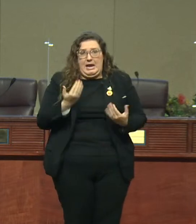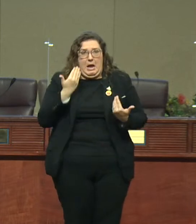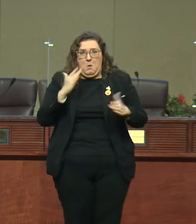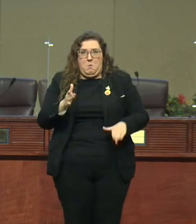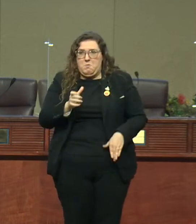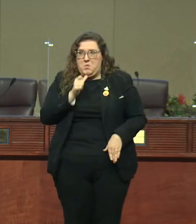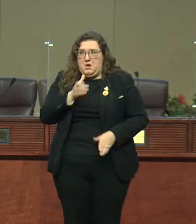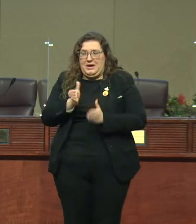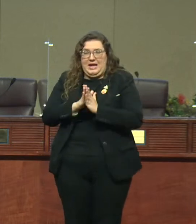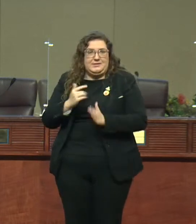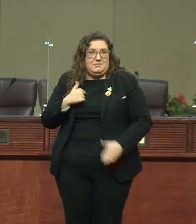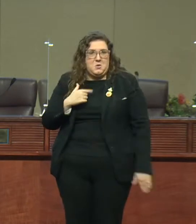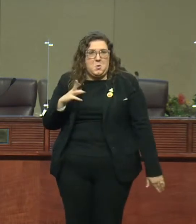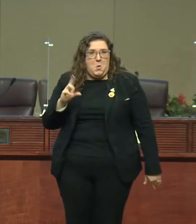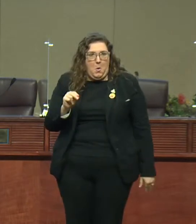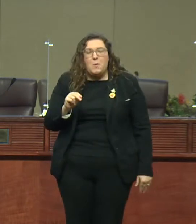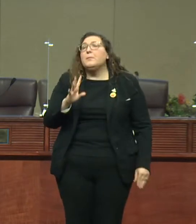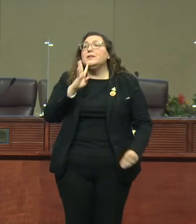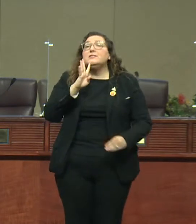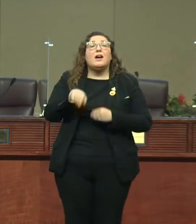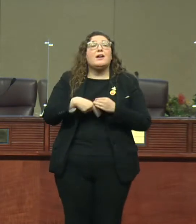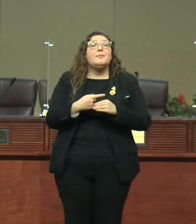regard to the infections are